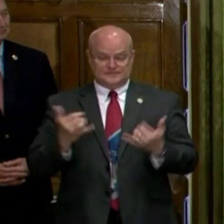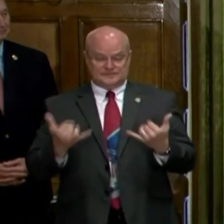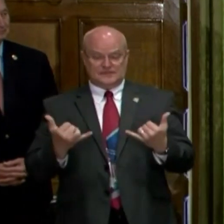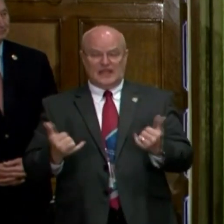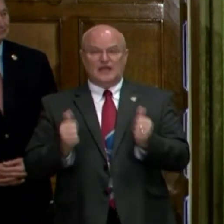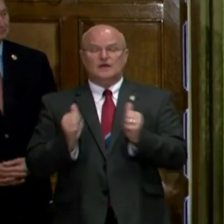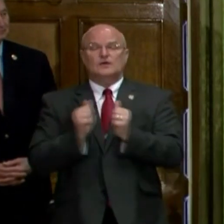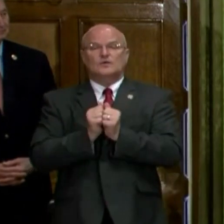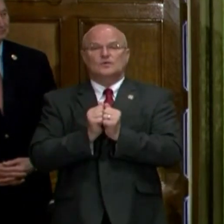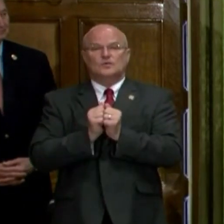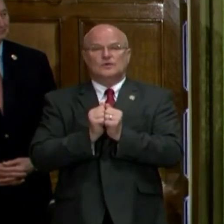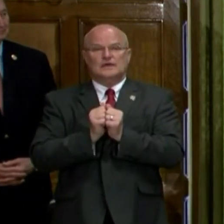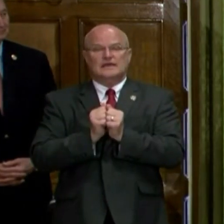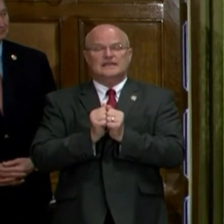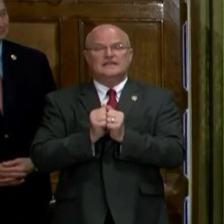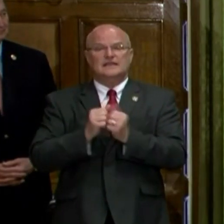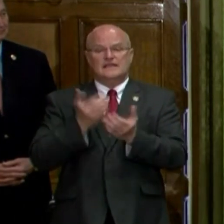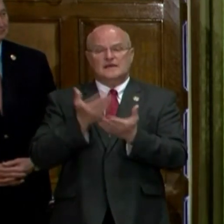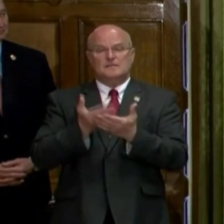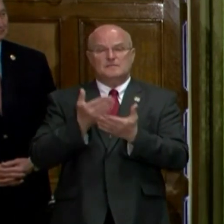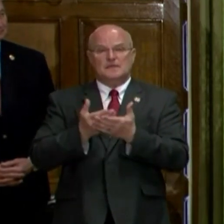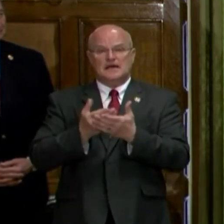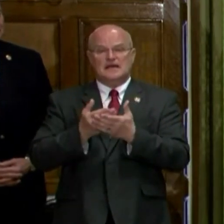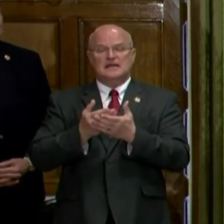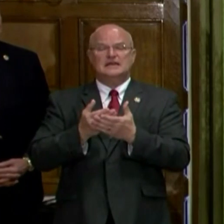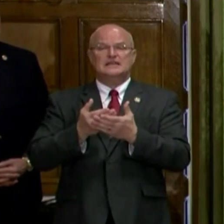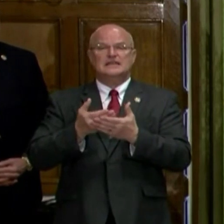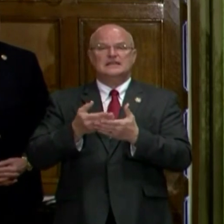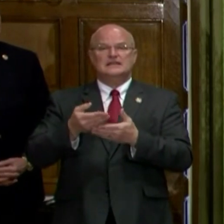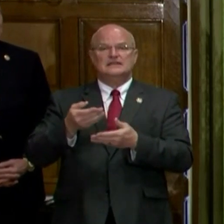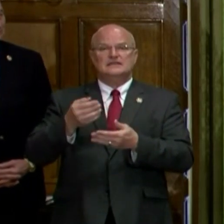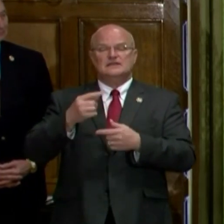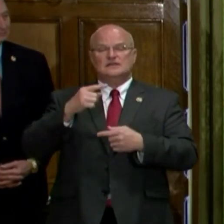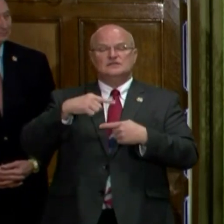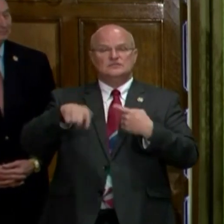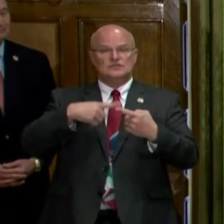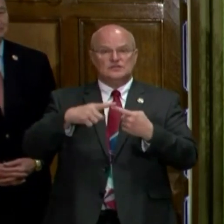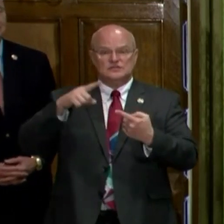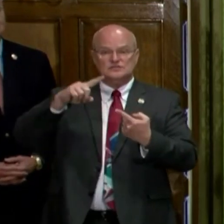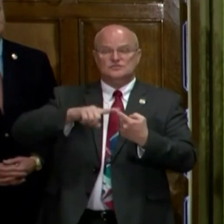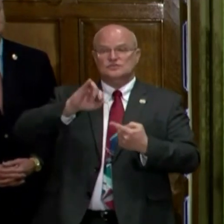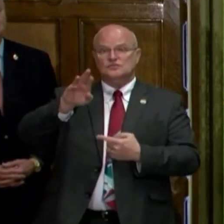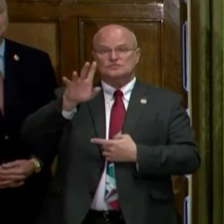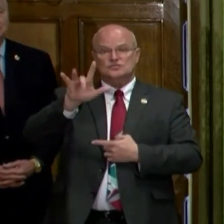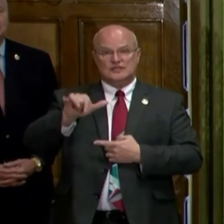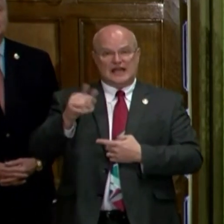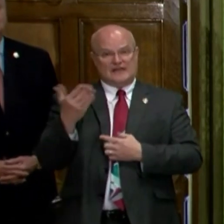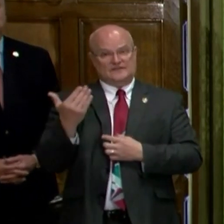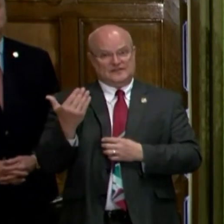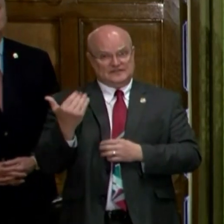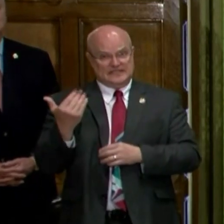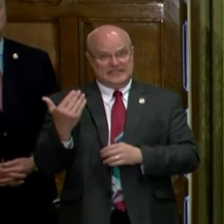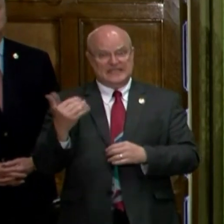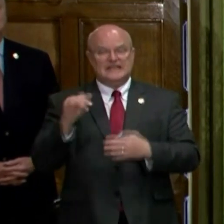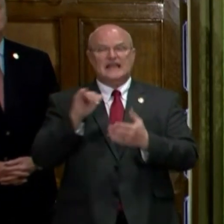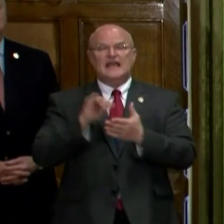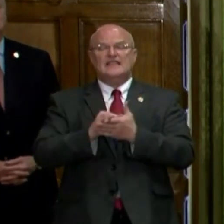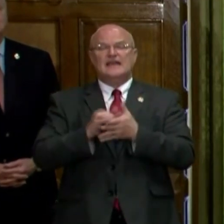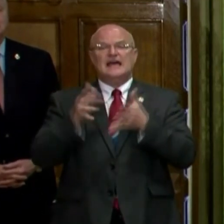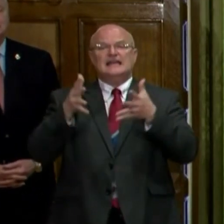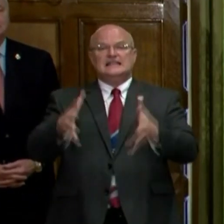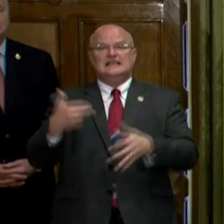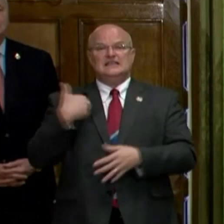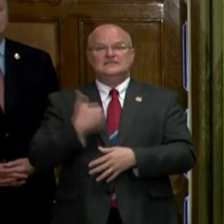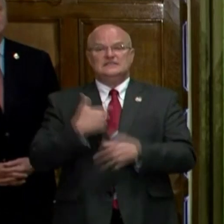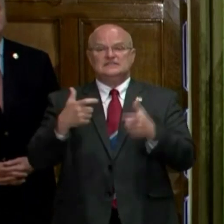with moving the revenue stream into July 15th, part of the revenue stream, that leaves